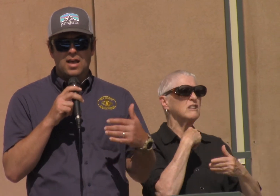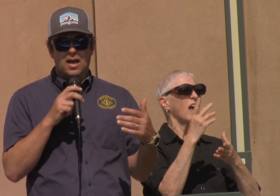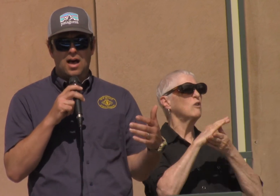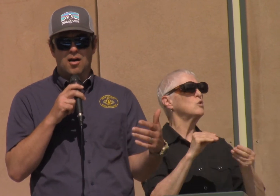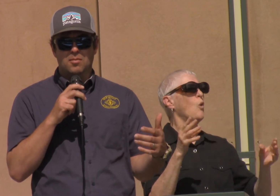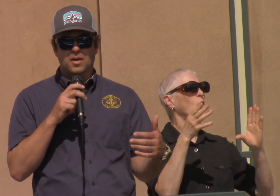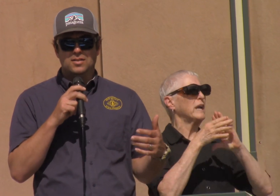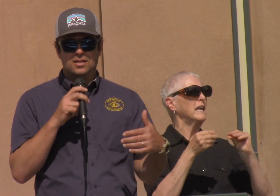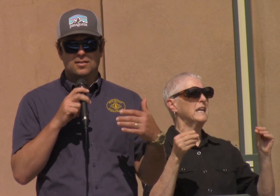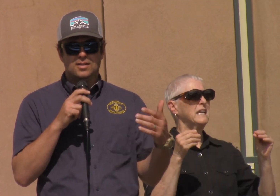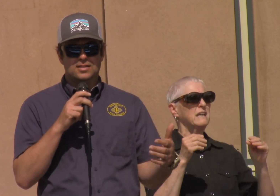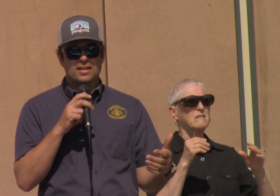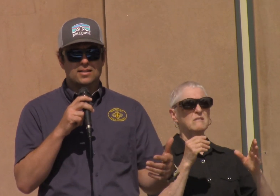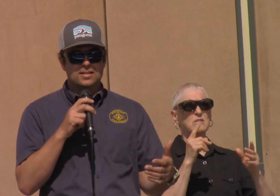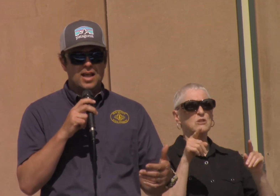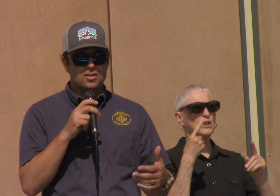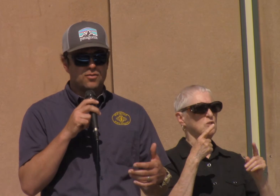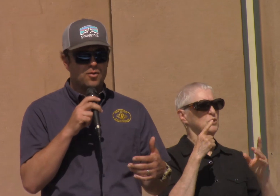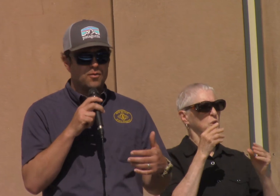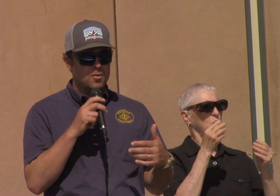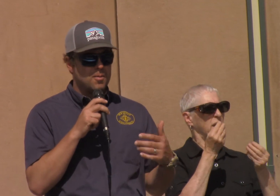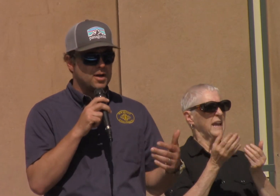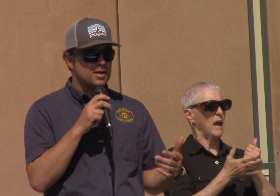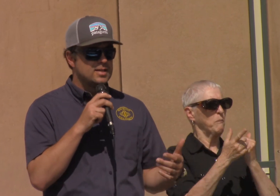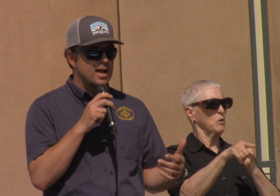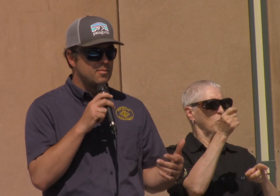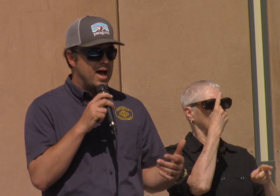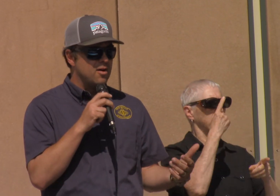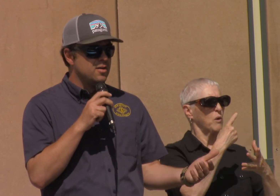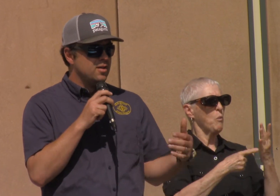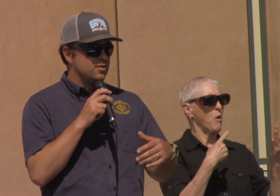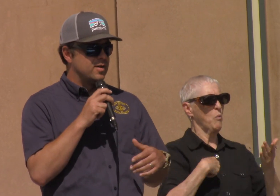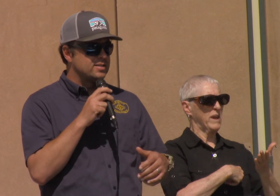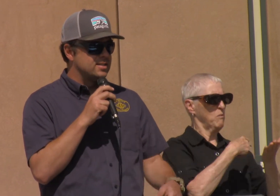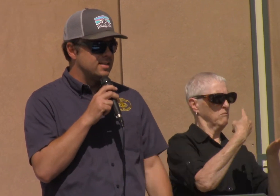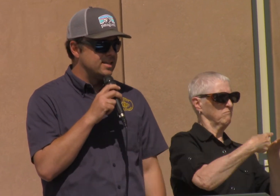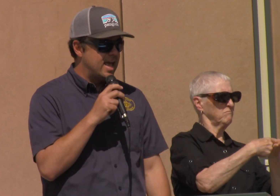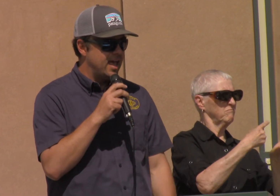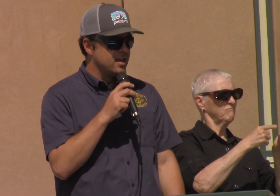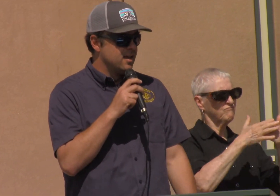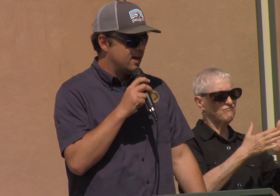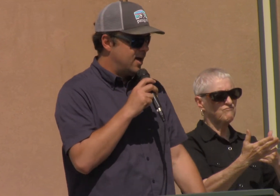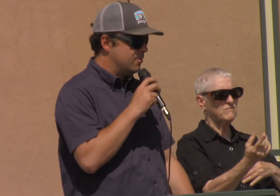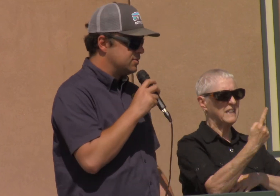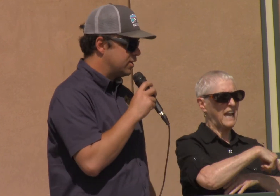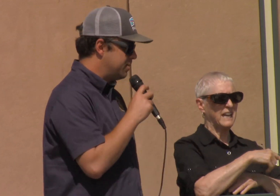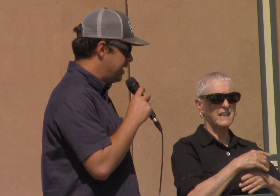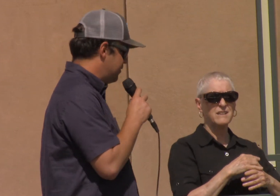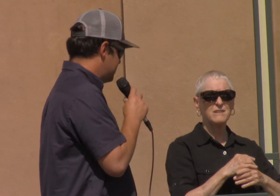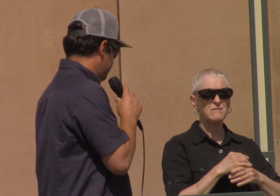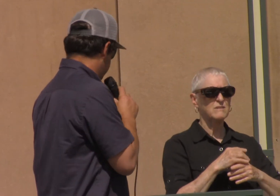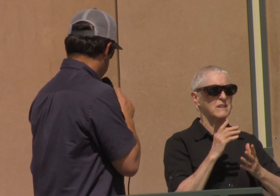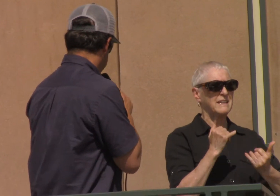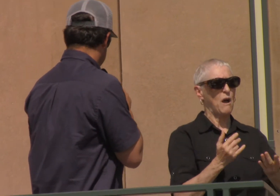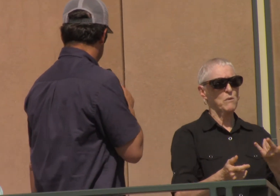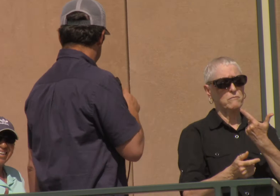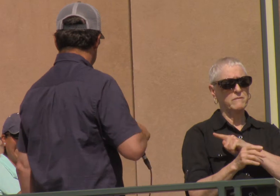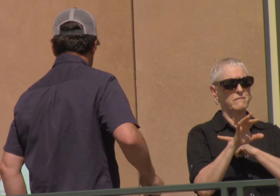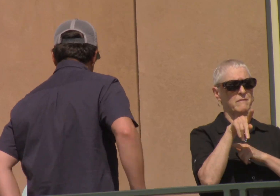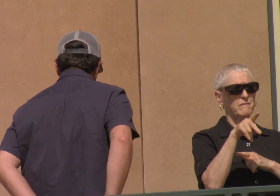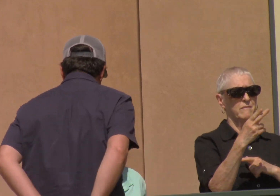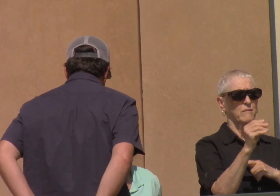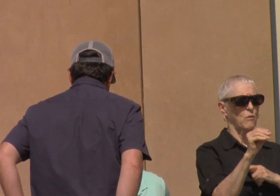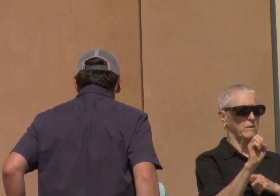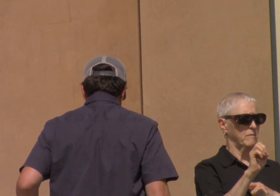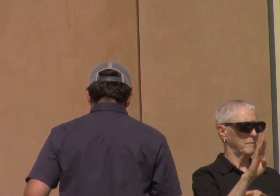story to set the stage for what we're going to talk about the rest of the day. So let me give it to Phoebe.